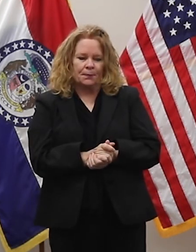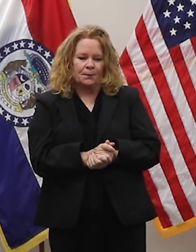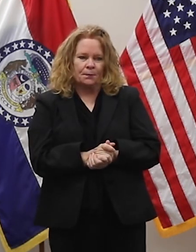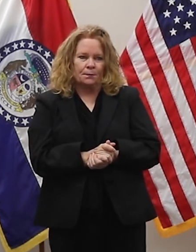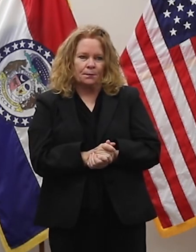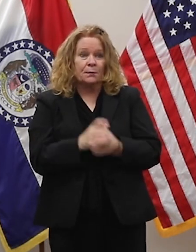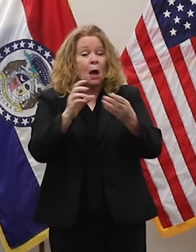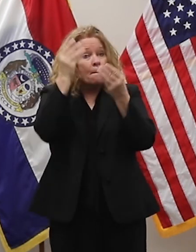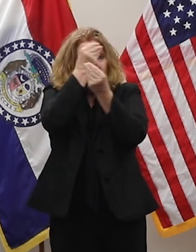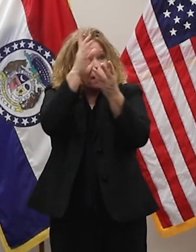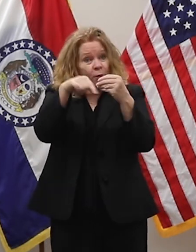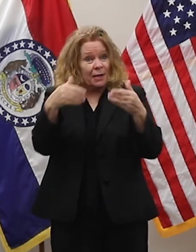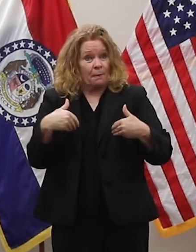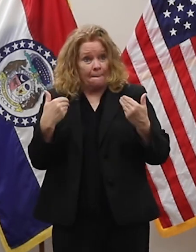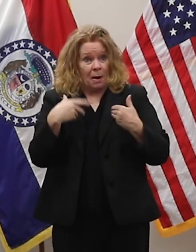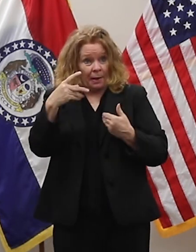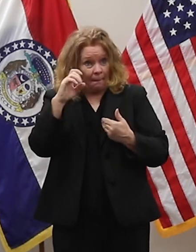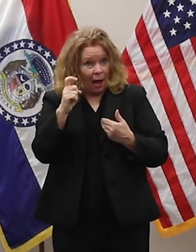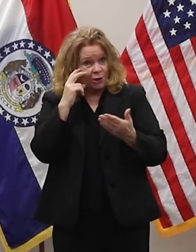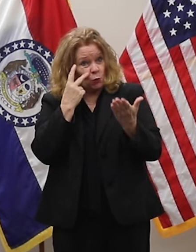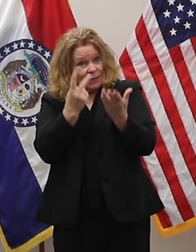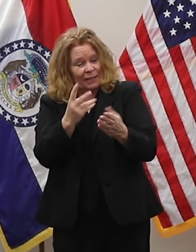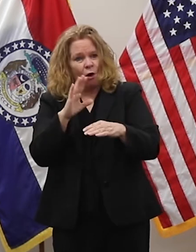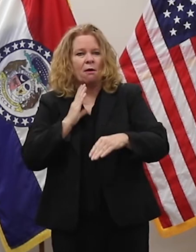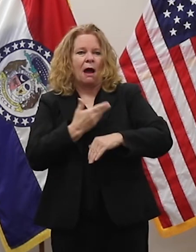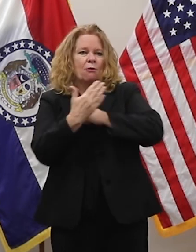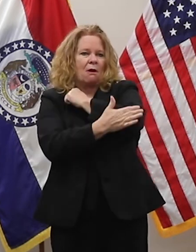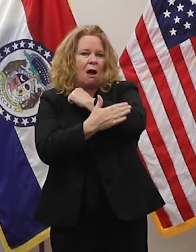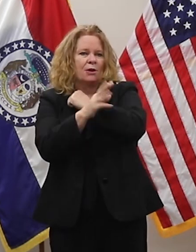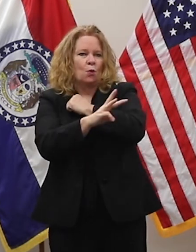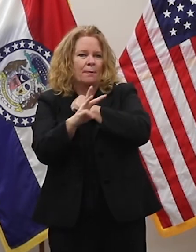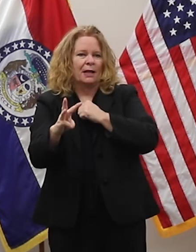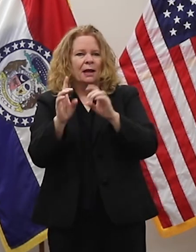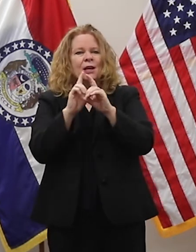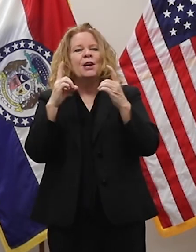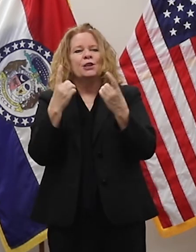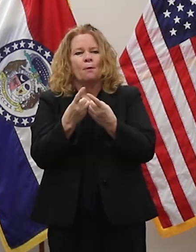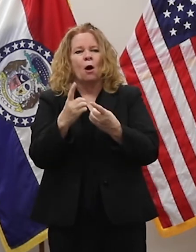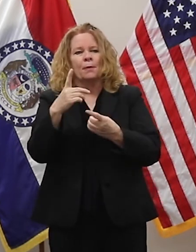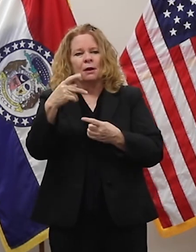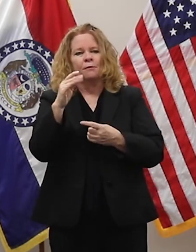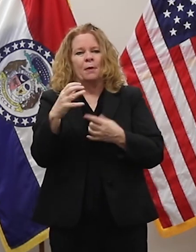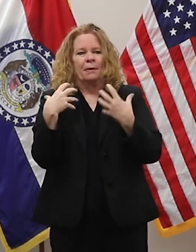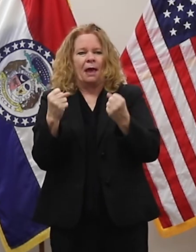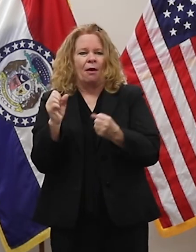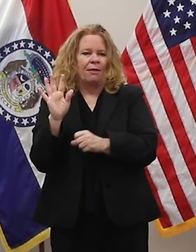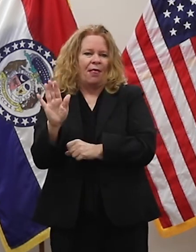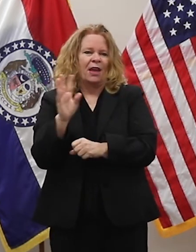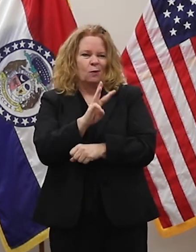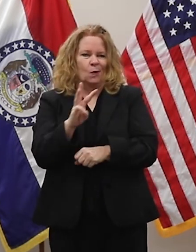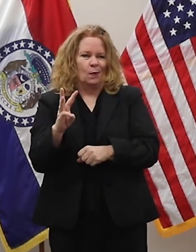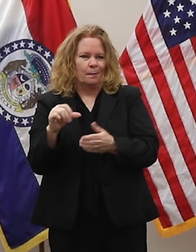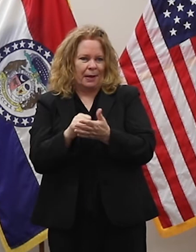More information on monkeypox can be found on the county's website at the Department of Public Health's webpage. And